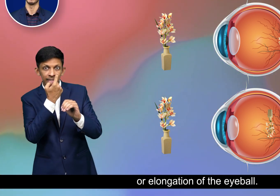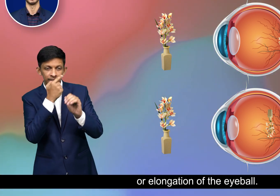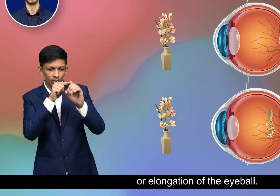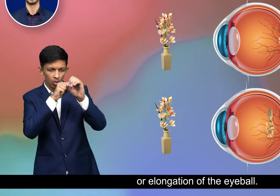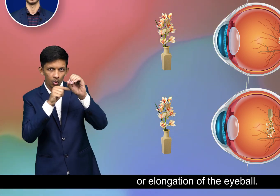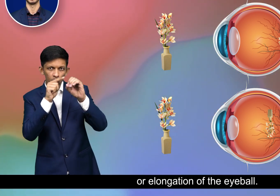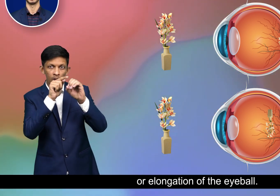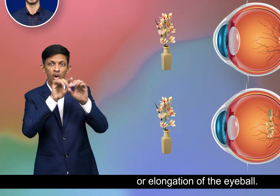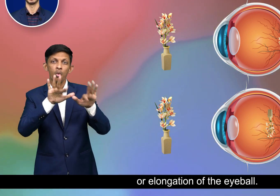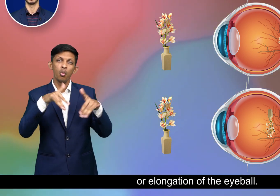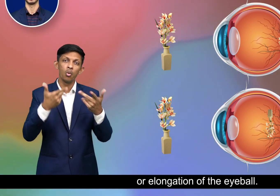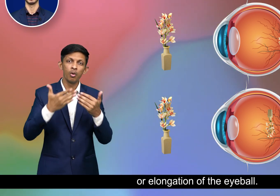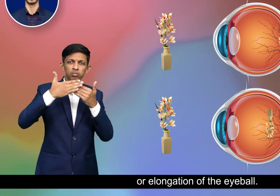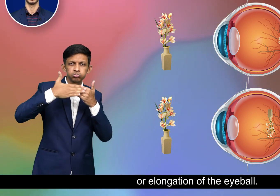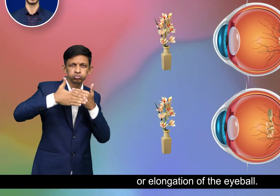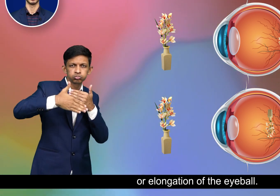eyeball.